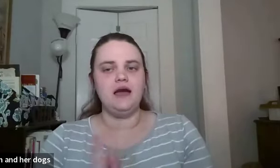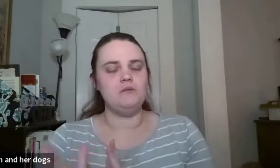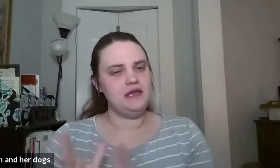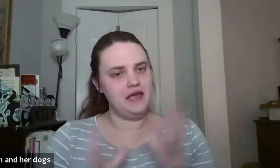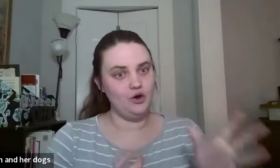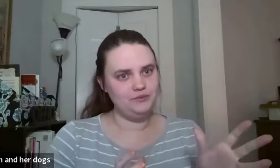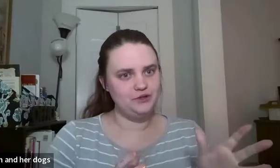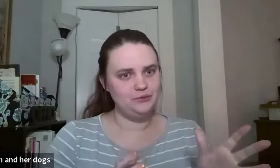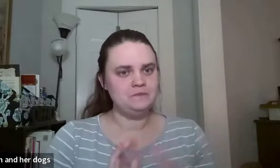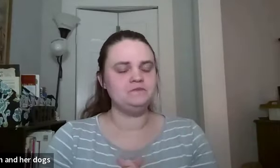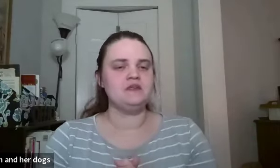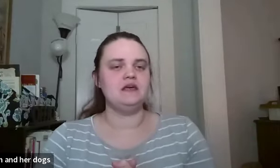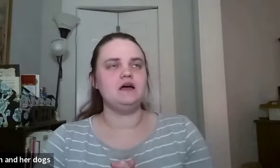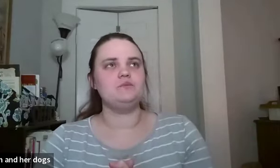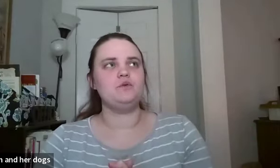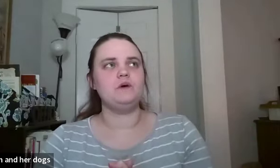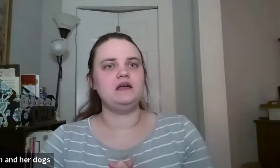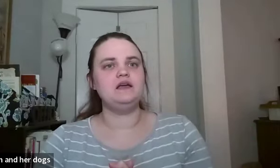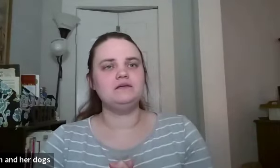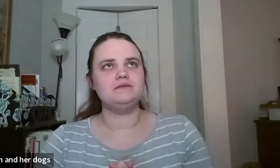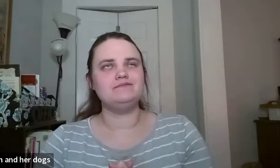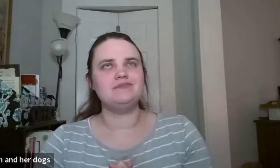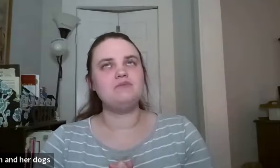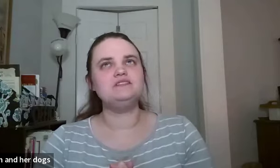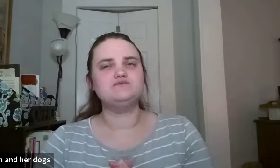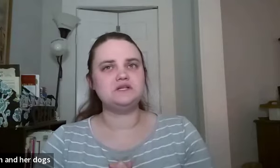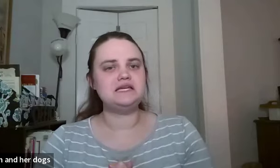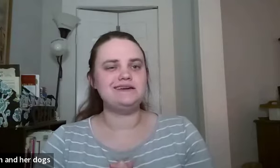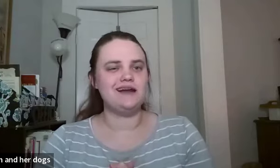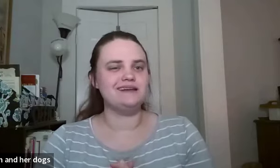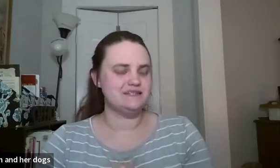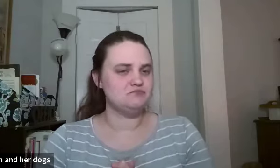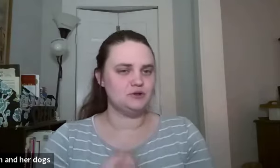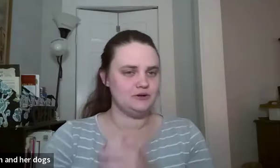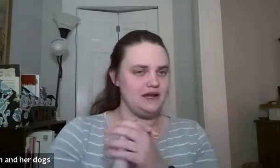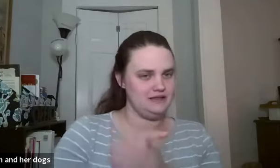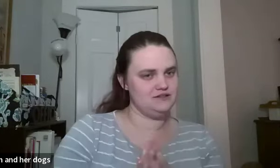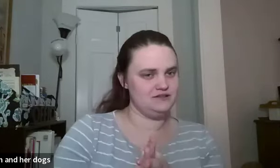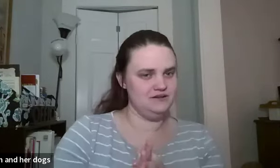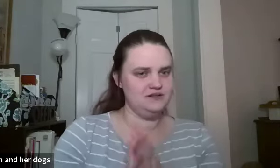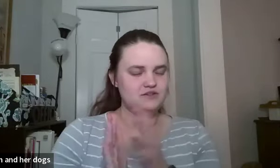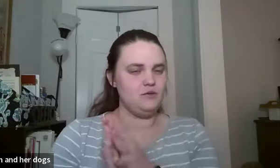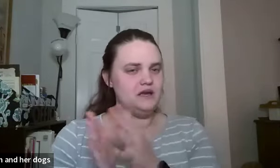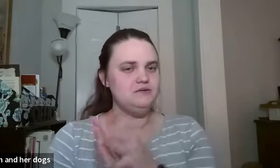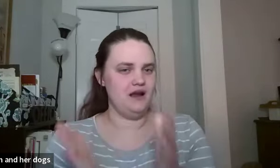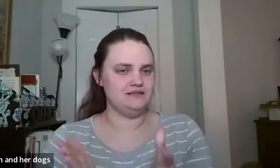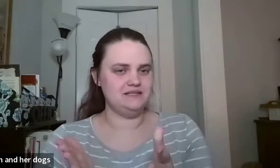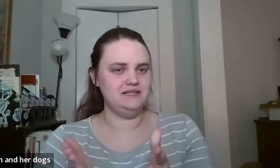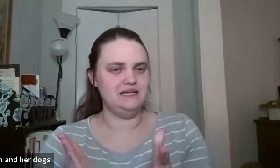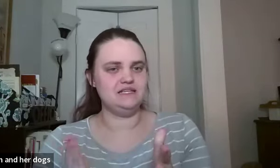how may I help you? The way that one's really got a simpler answer. So the way you would ask it is